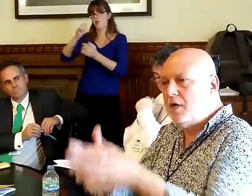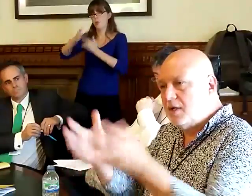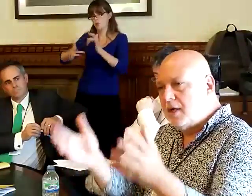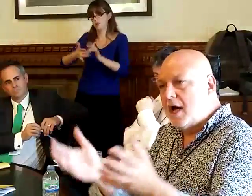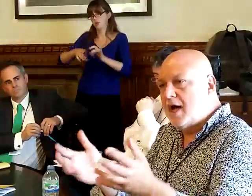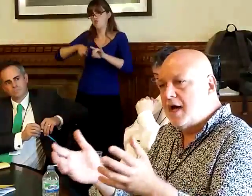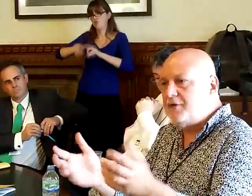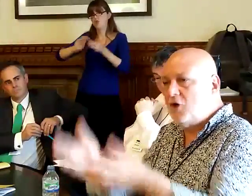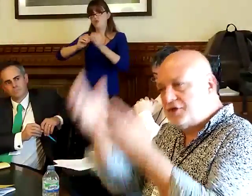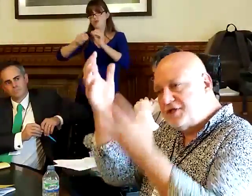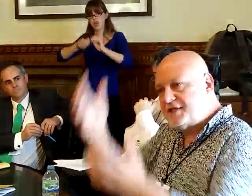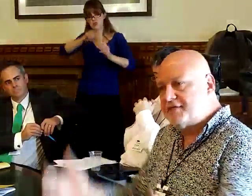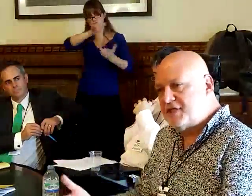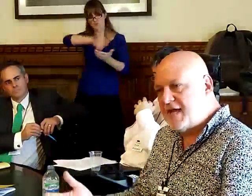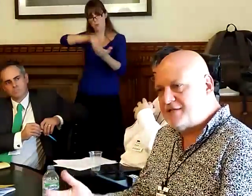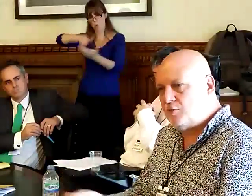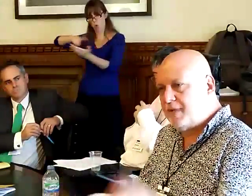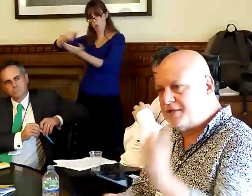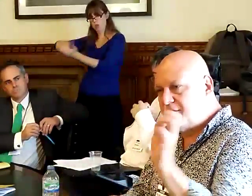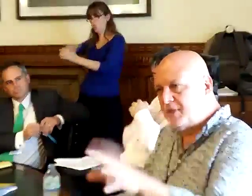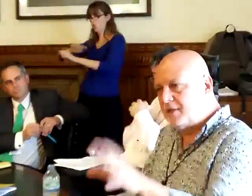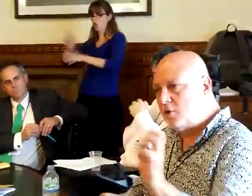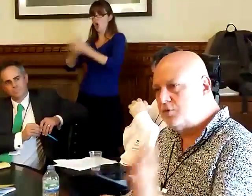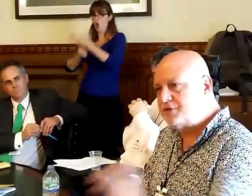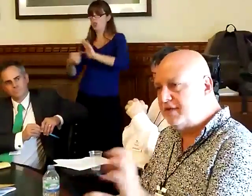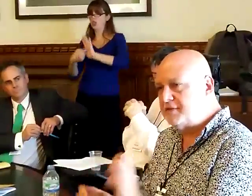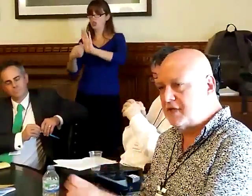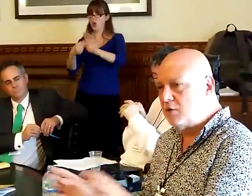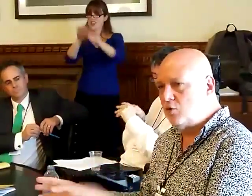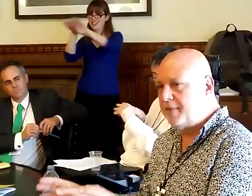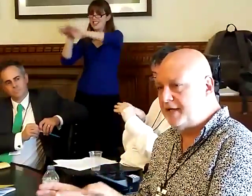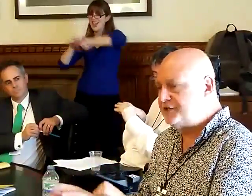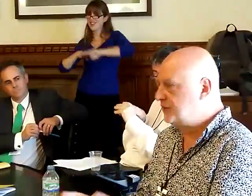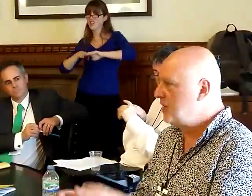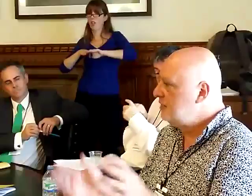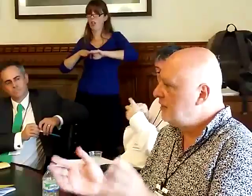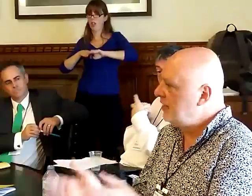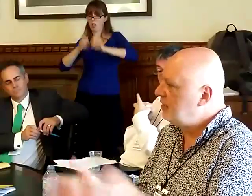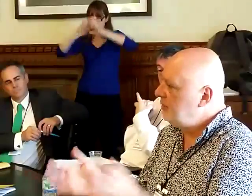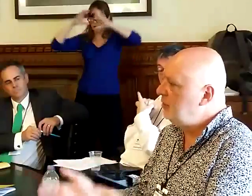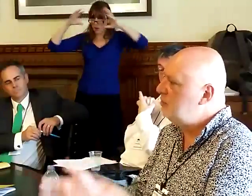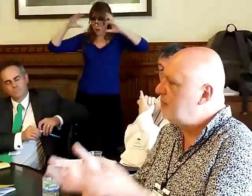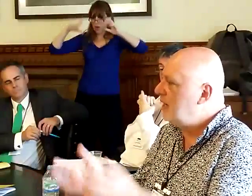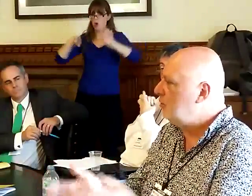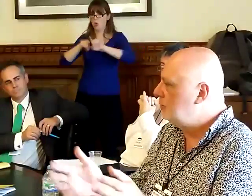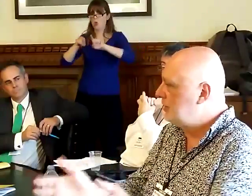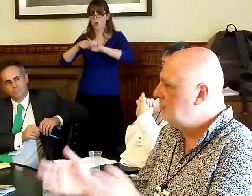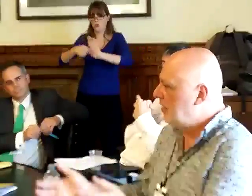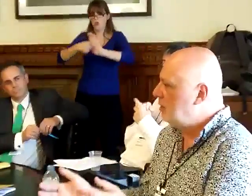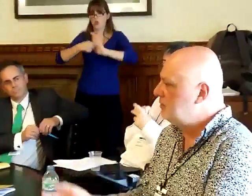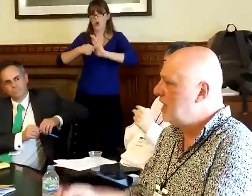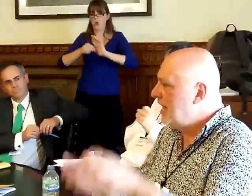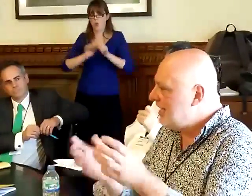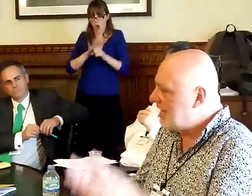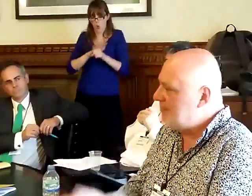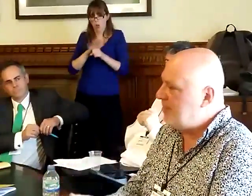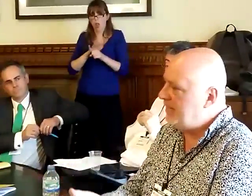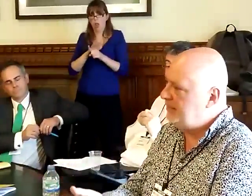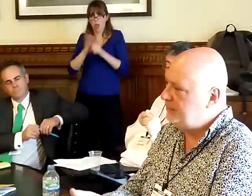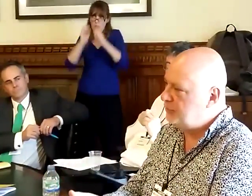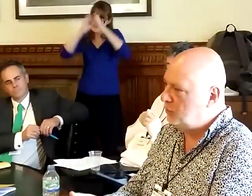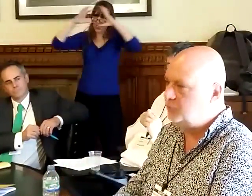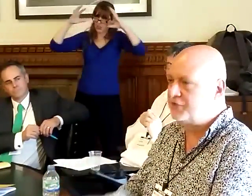into not just give us a national picture, but can also give us local pictures. So they can be used by local DPOs